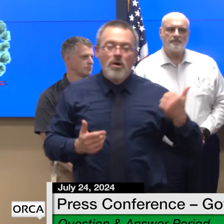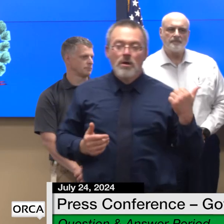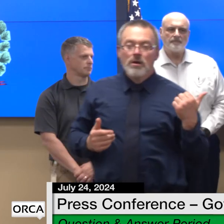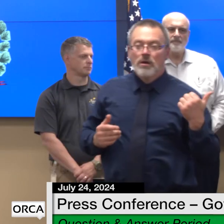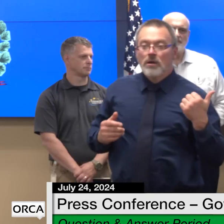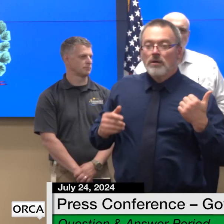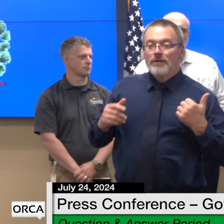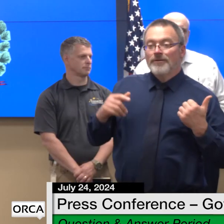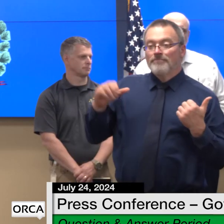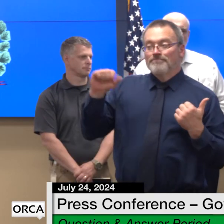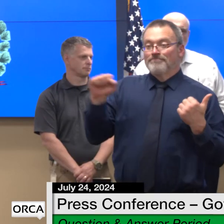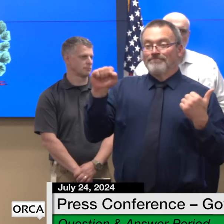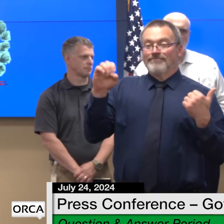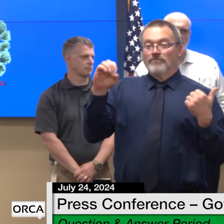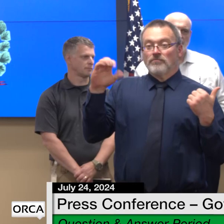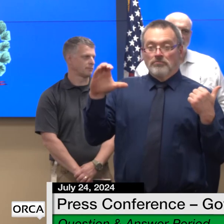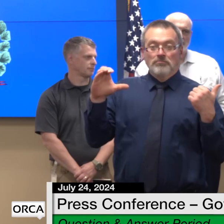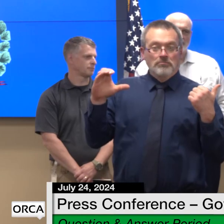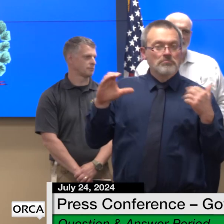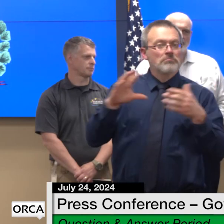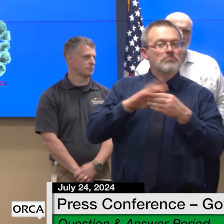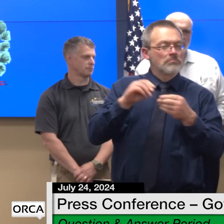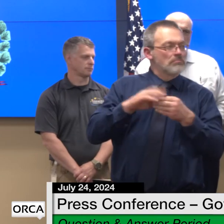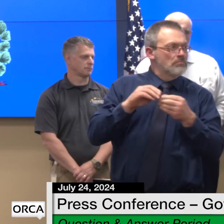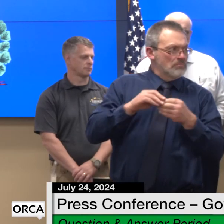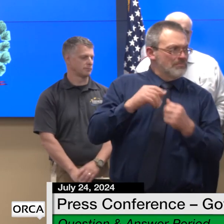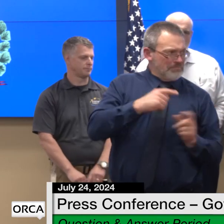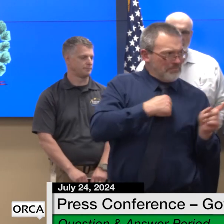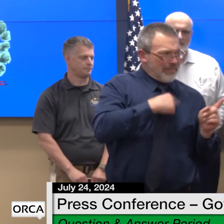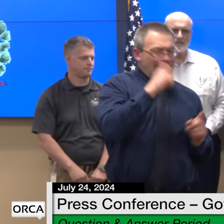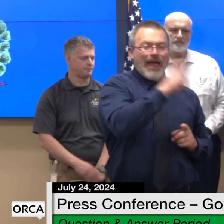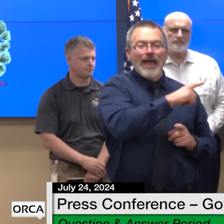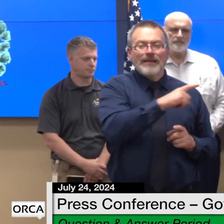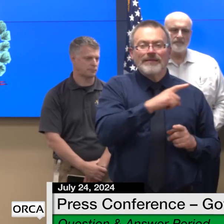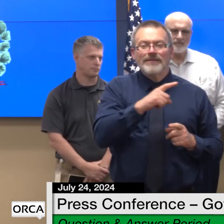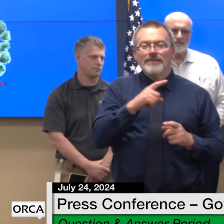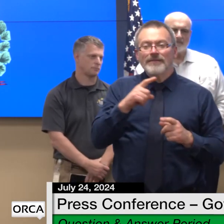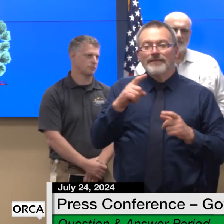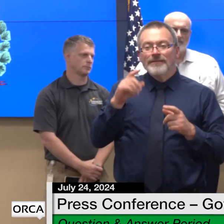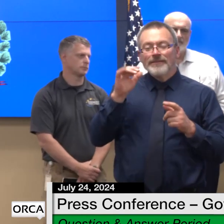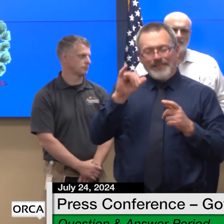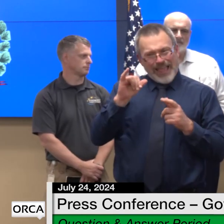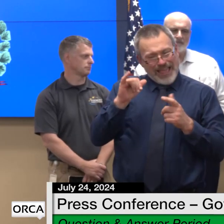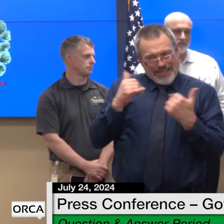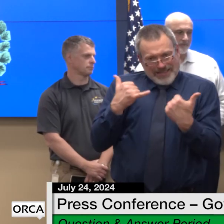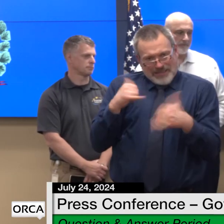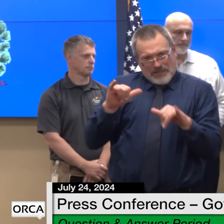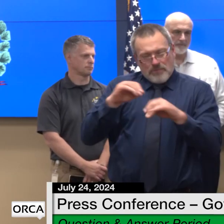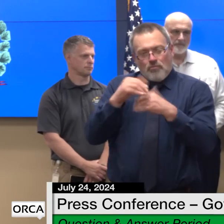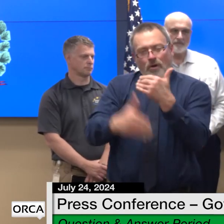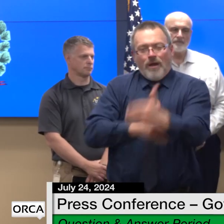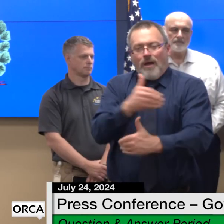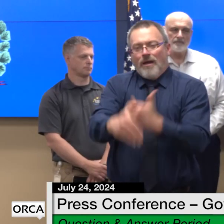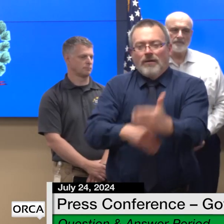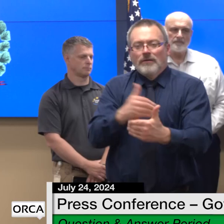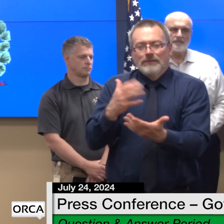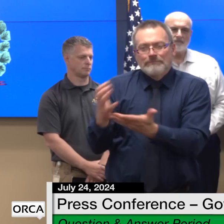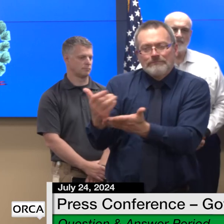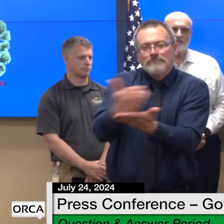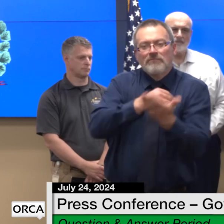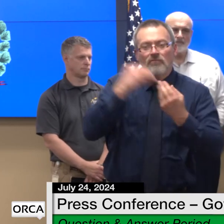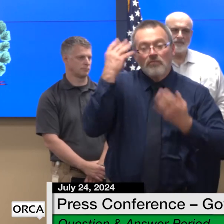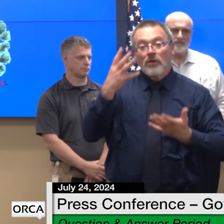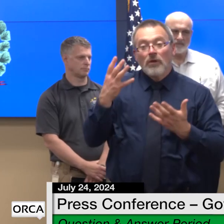this morning, I'd asked the same thing. Right. So I think we're trying to get that information together. We have the numbers, but we need to